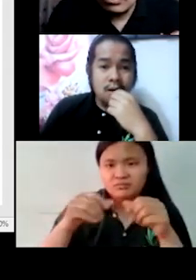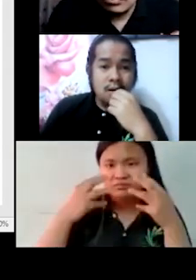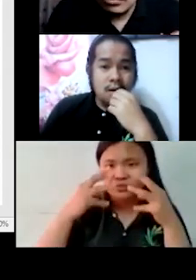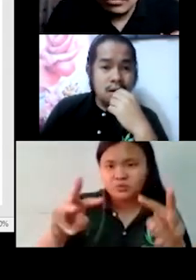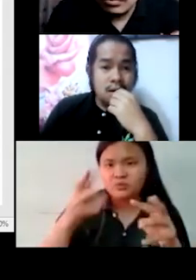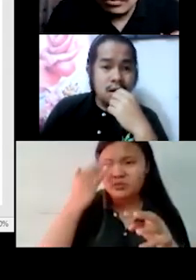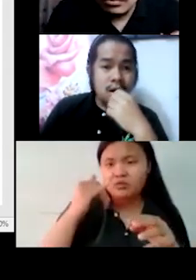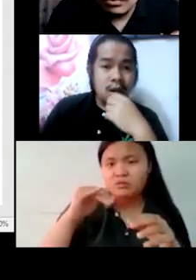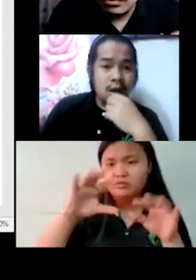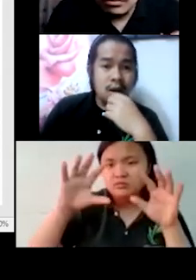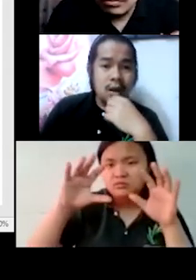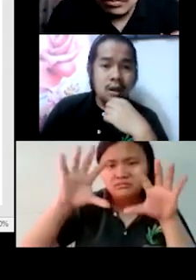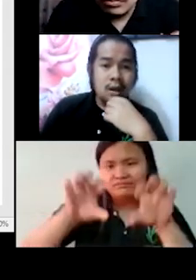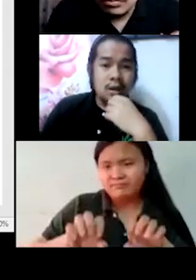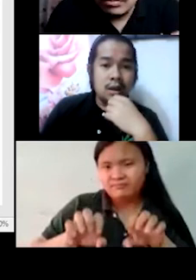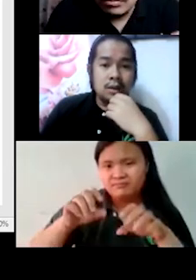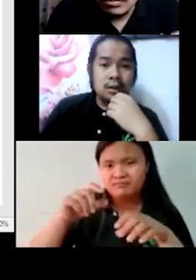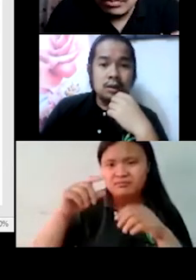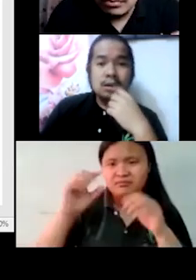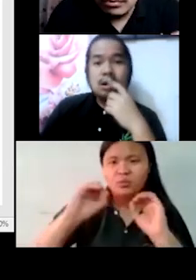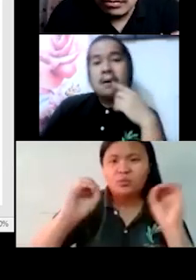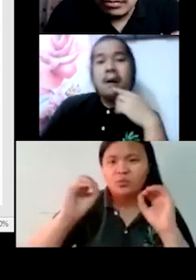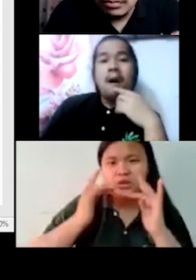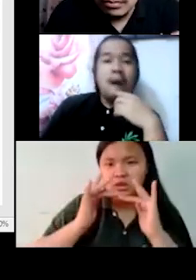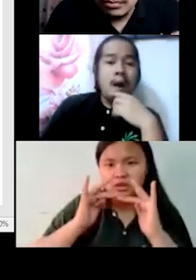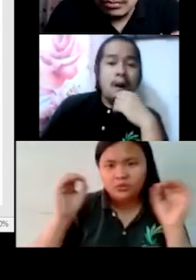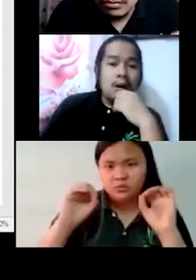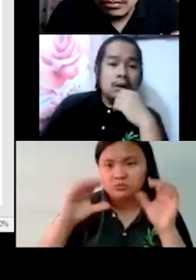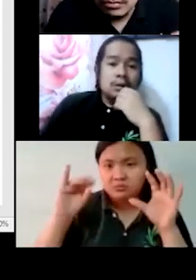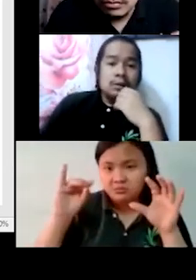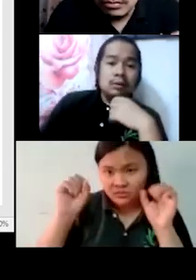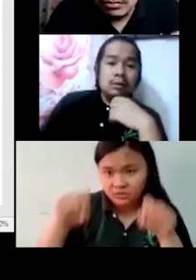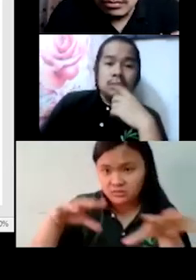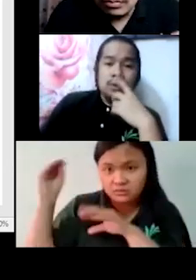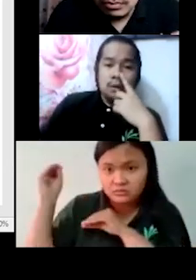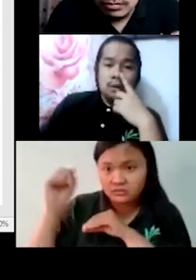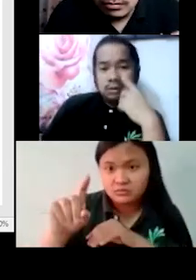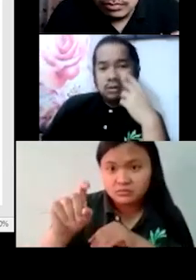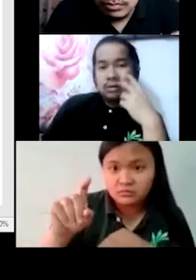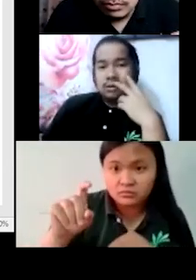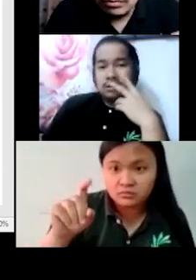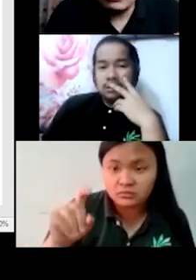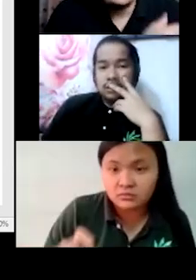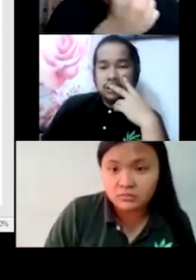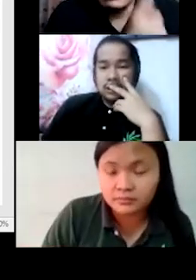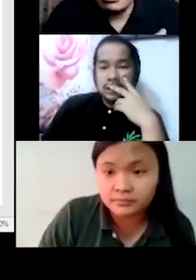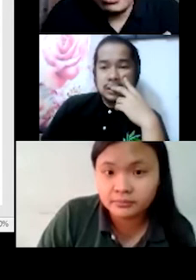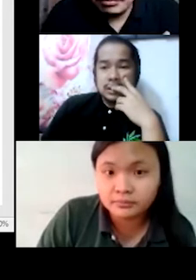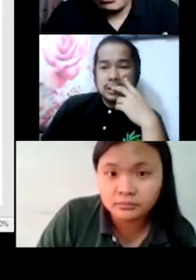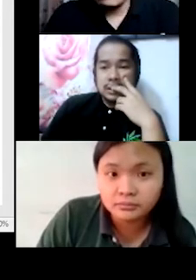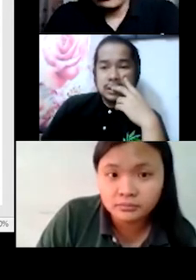inform Dr. Woody that Yami cannot continue class because her